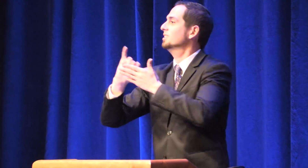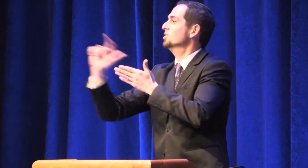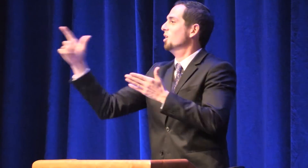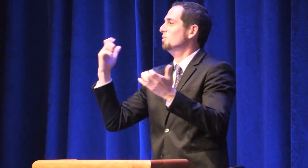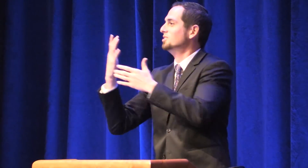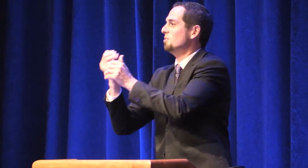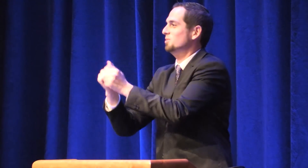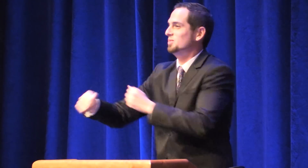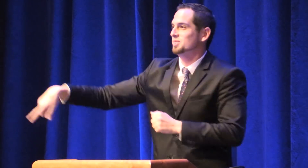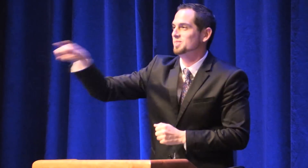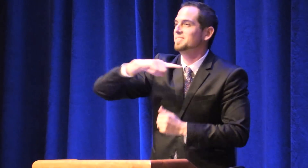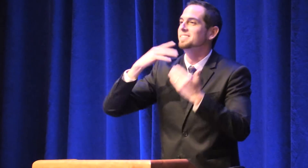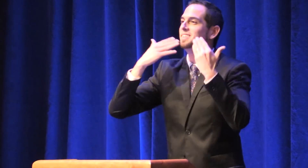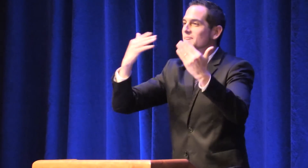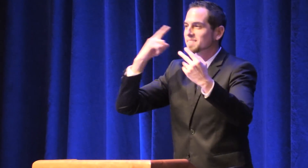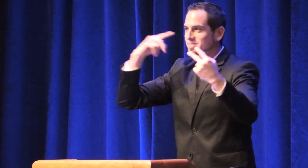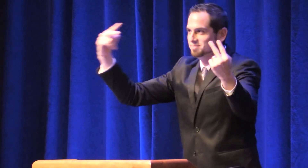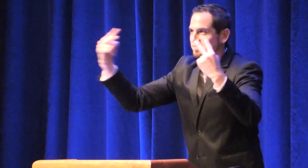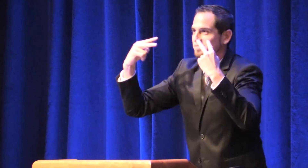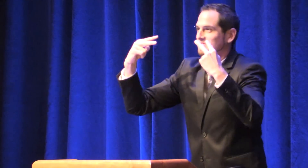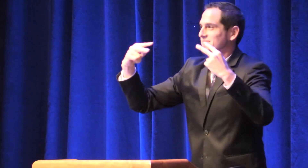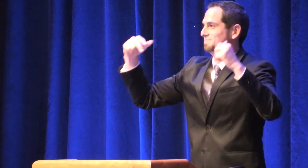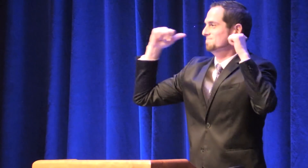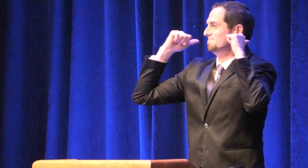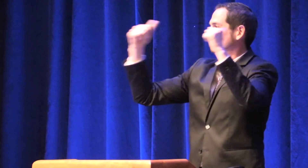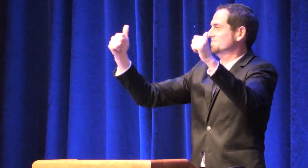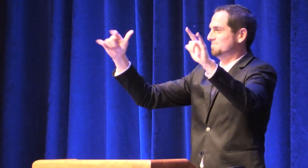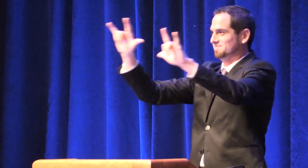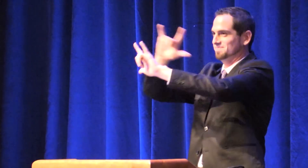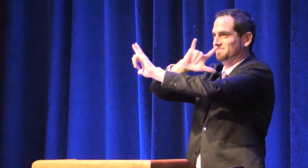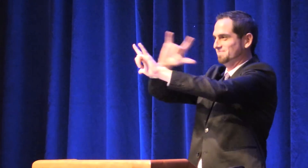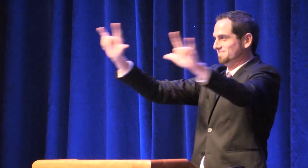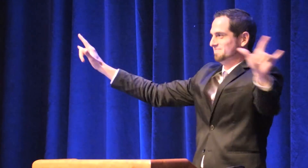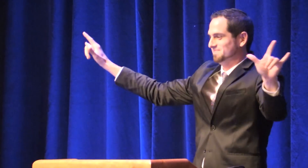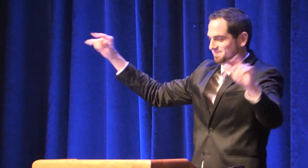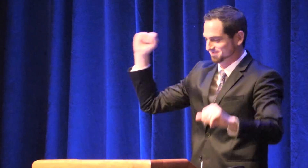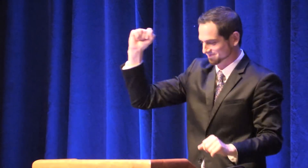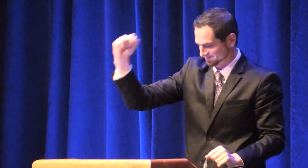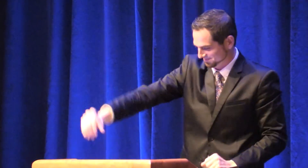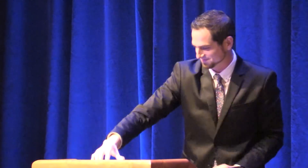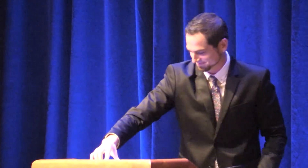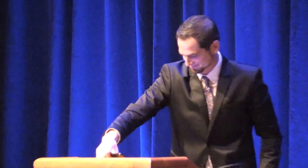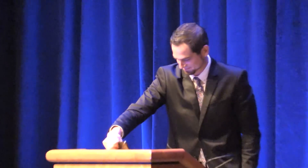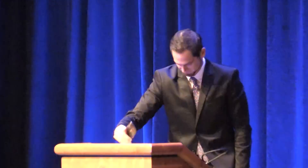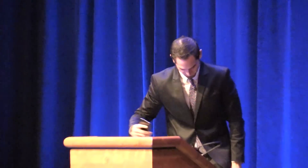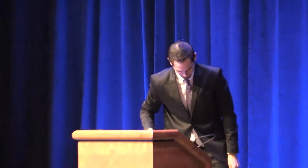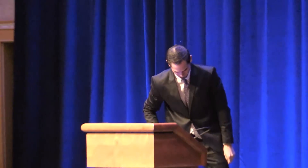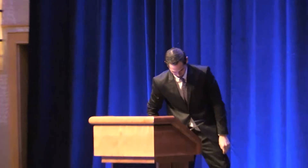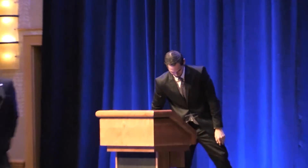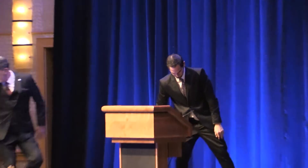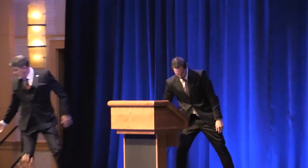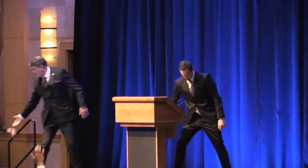day. Thank you so much for your time tonight. It's been great spending it with you.